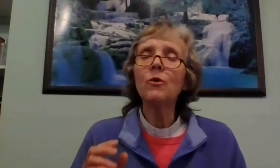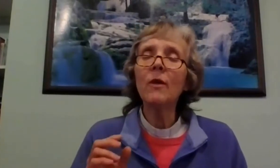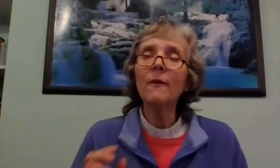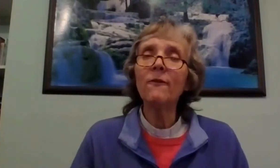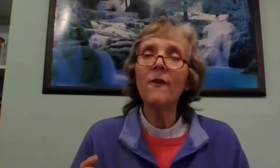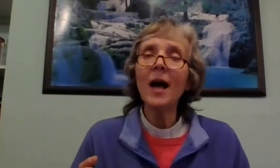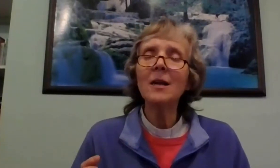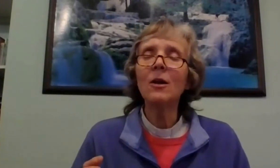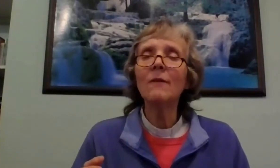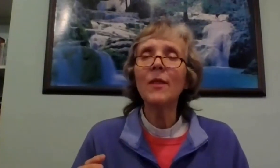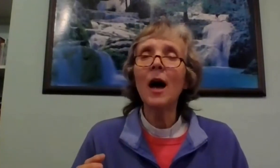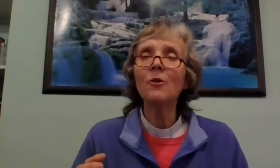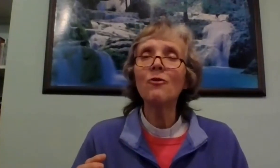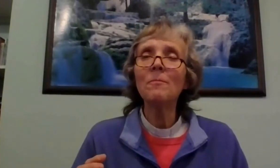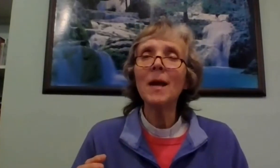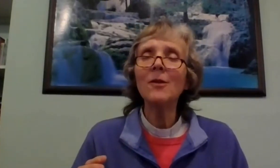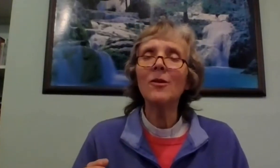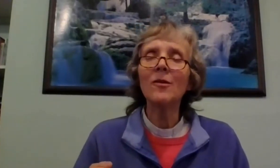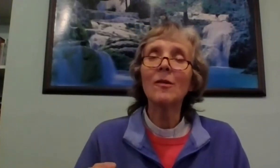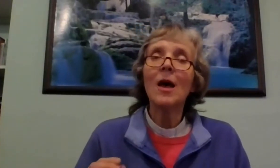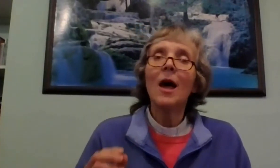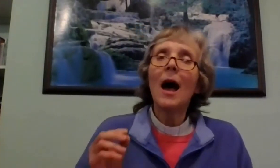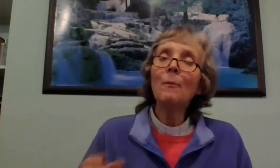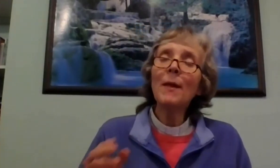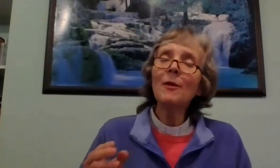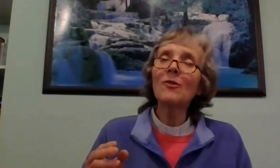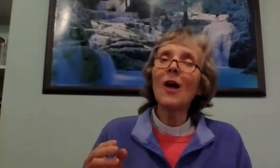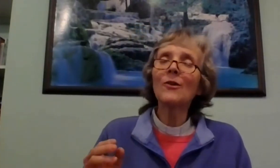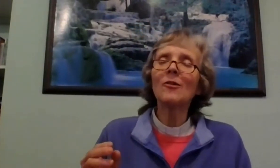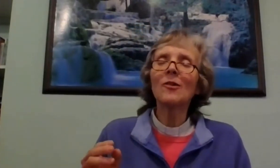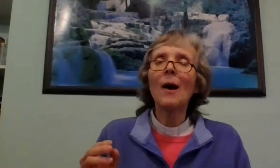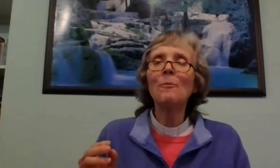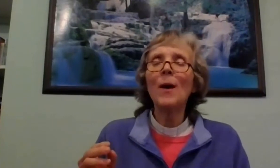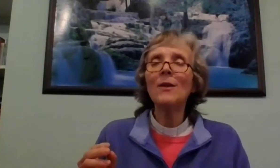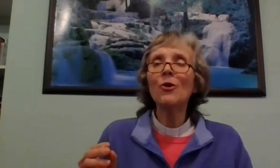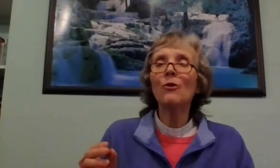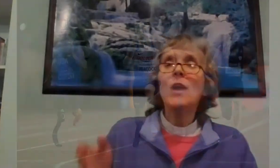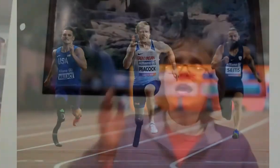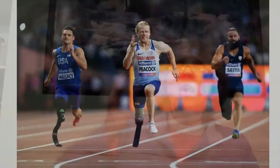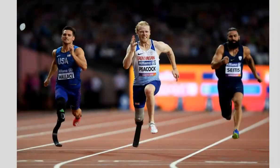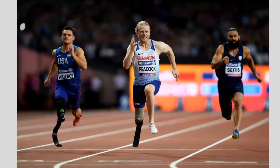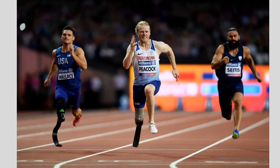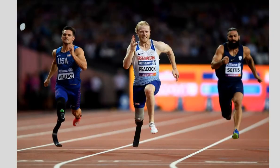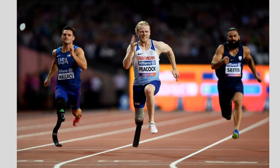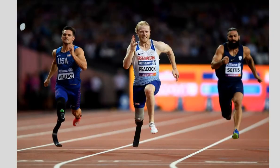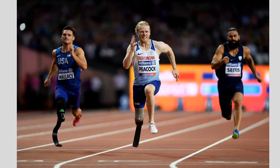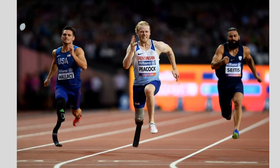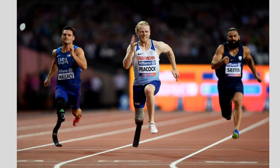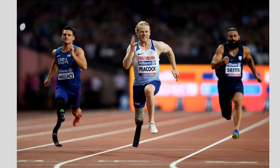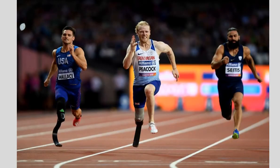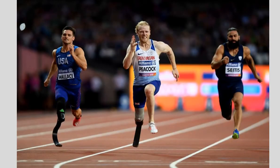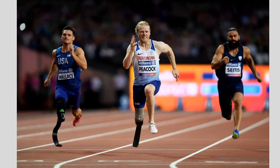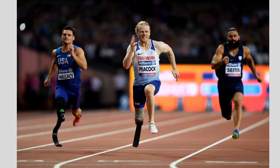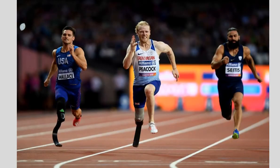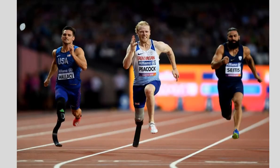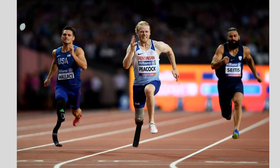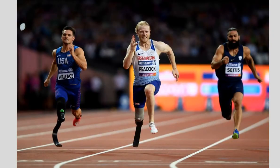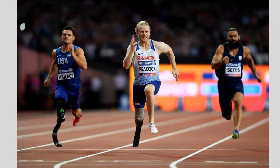the final of the 100 metres. And when the starter's gun went off, he went off like the wind. And